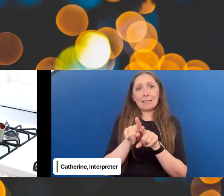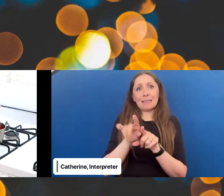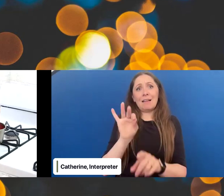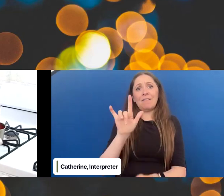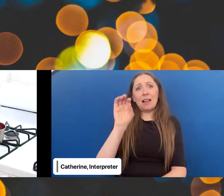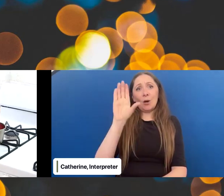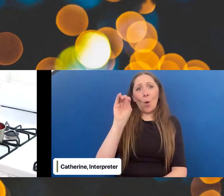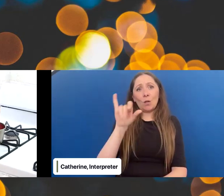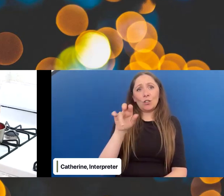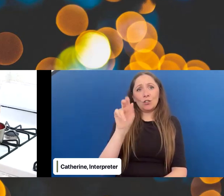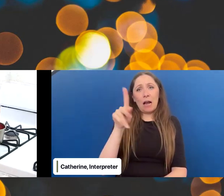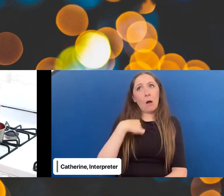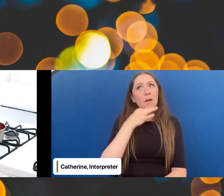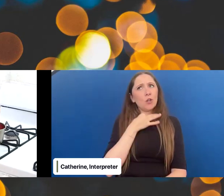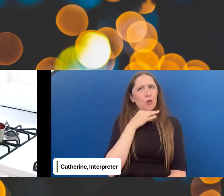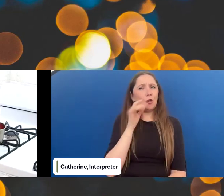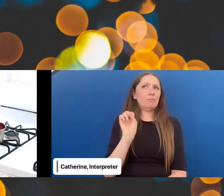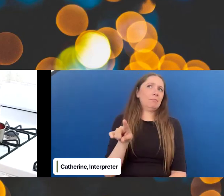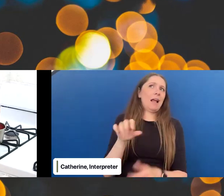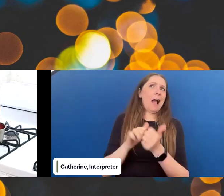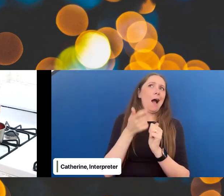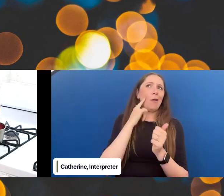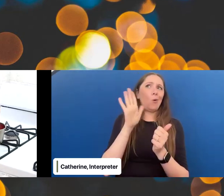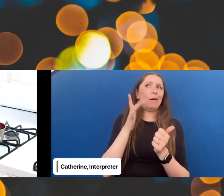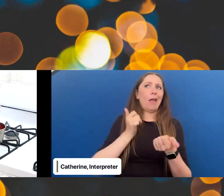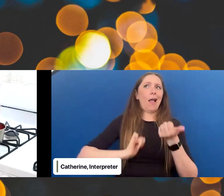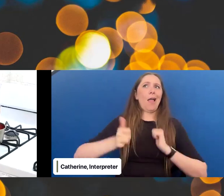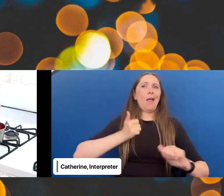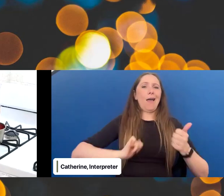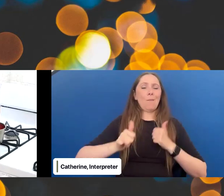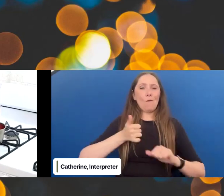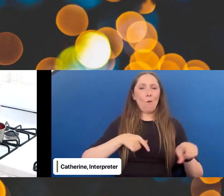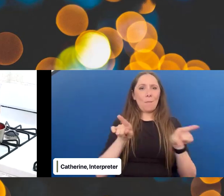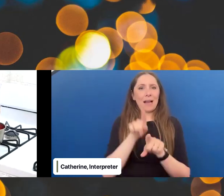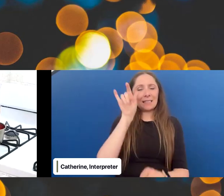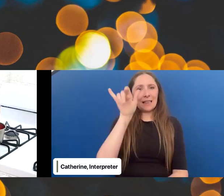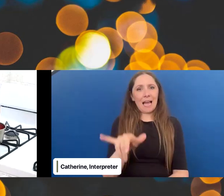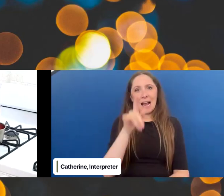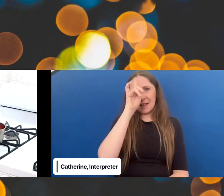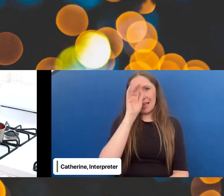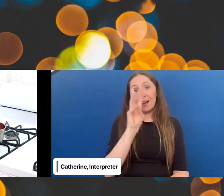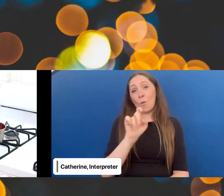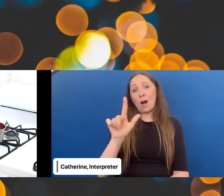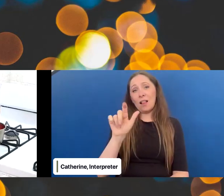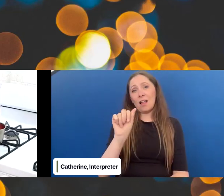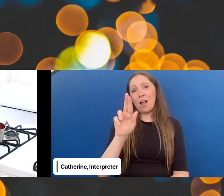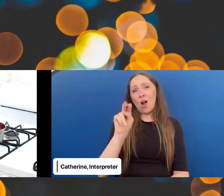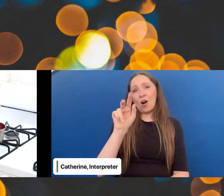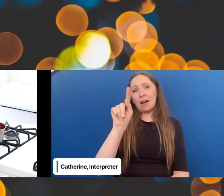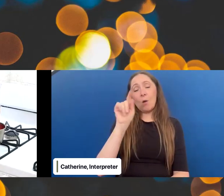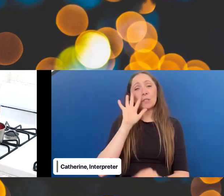I would have been curious to see how he would have played it. I think Will Arnett was perfect with that accent.